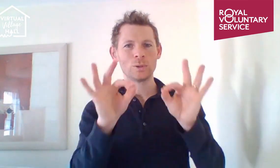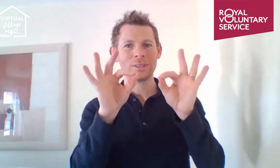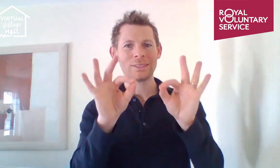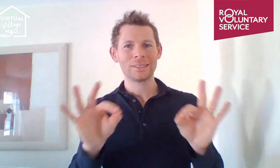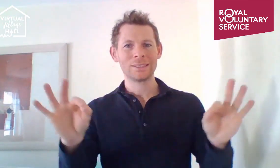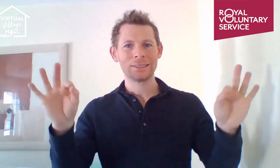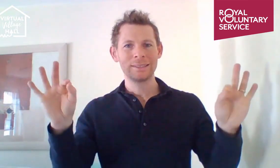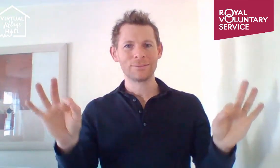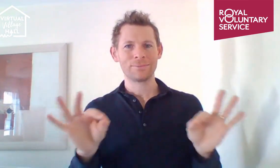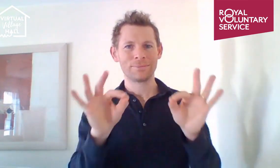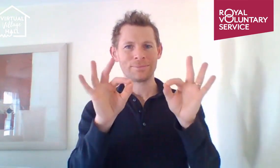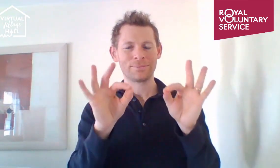Music.